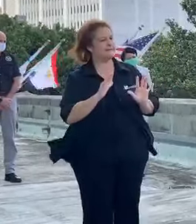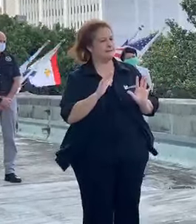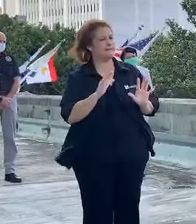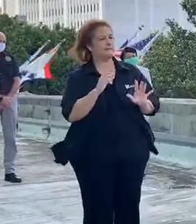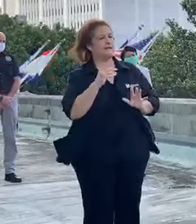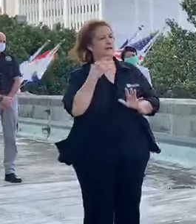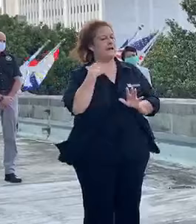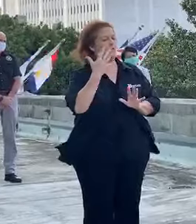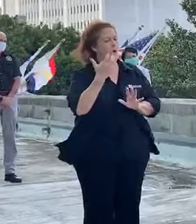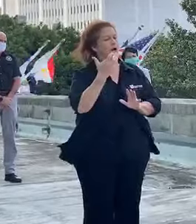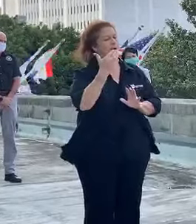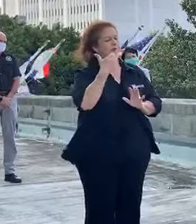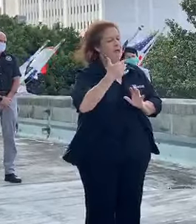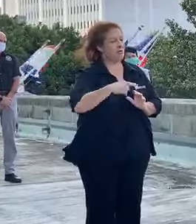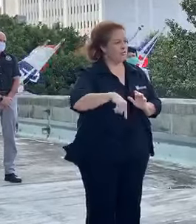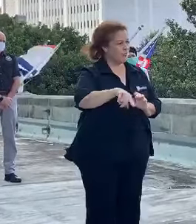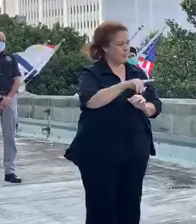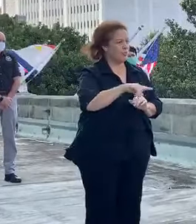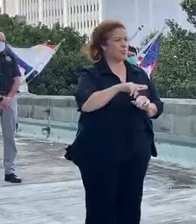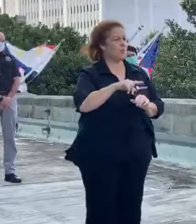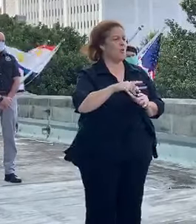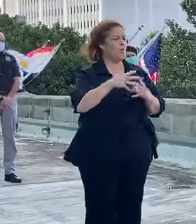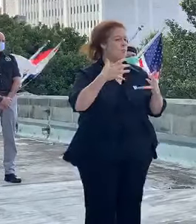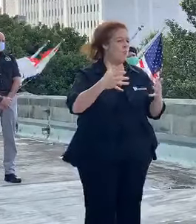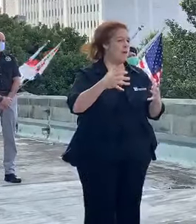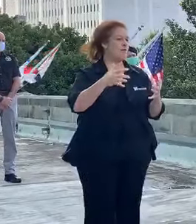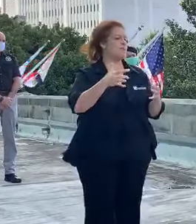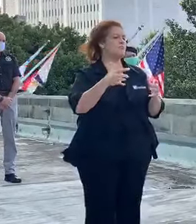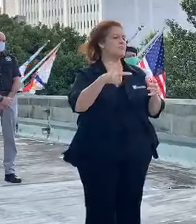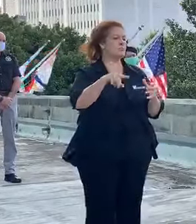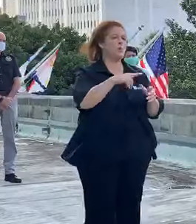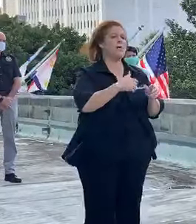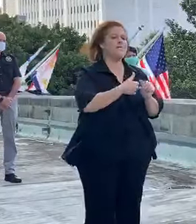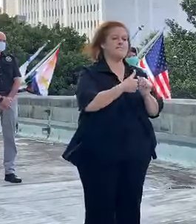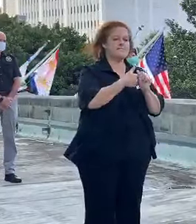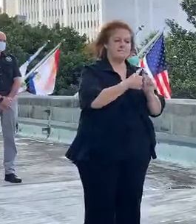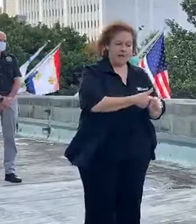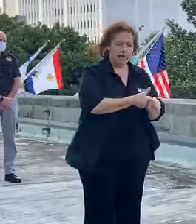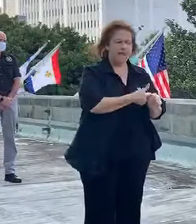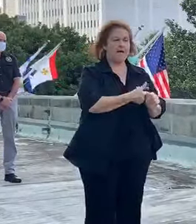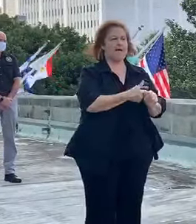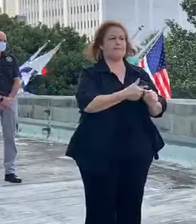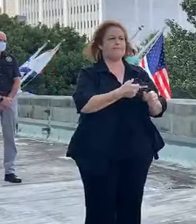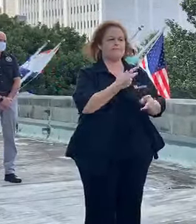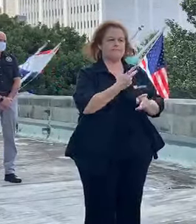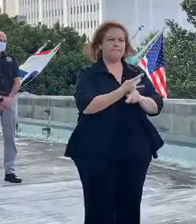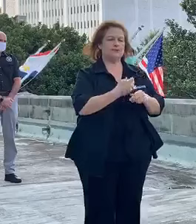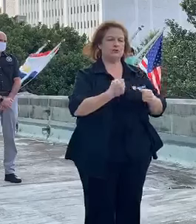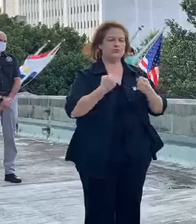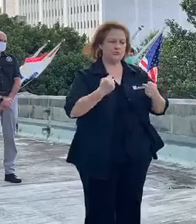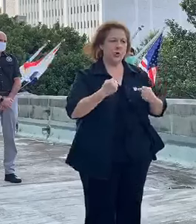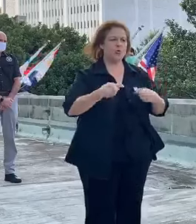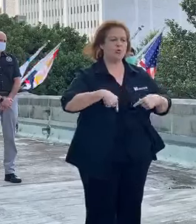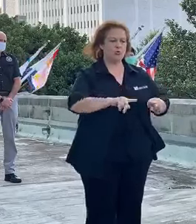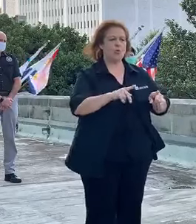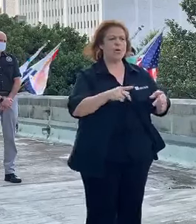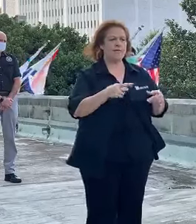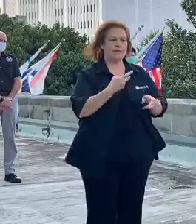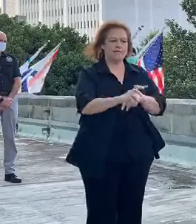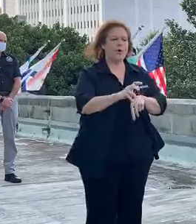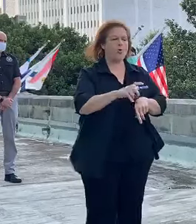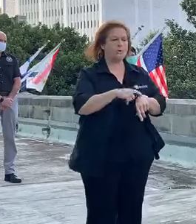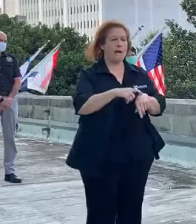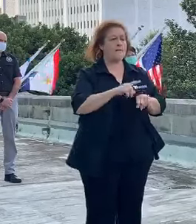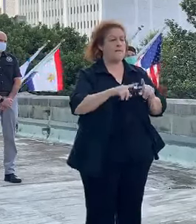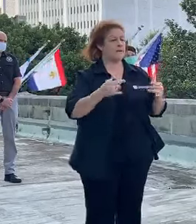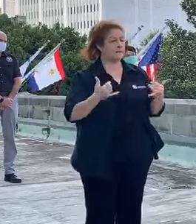you, New Orleans, for all that you have done in being compliant and being resilient during these difficult times. But together